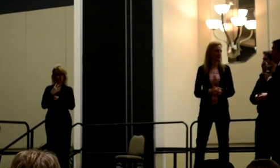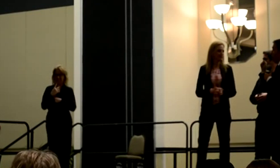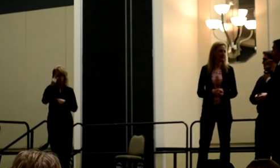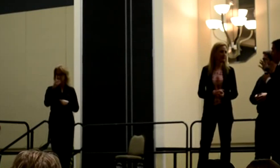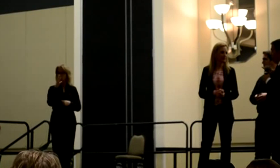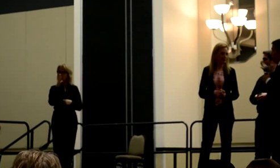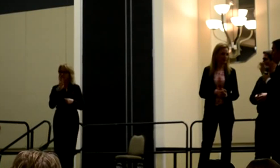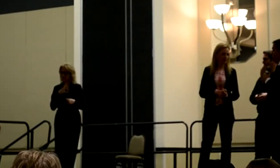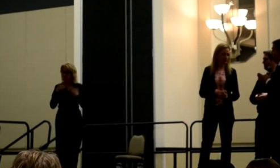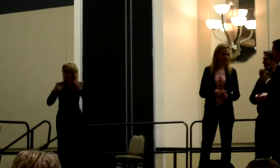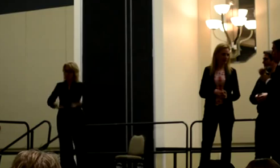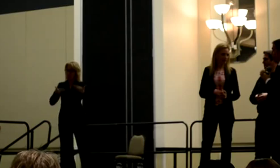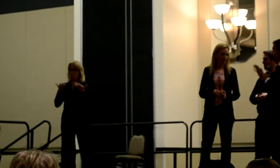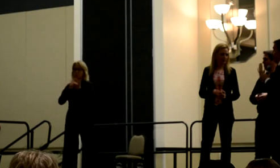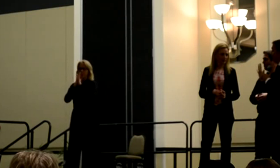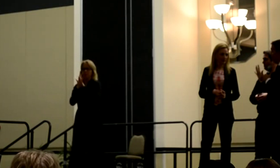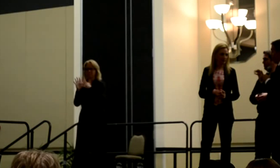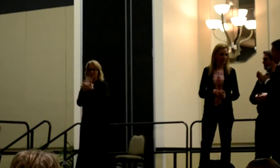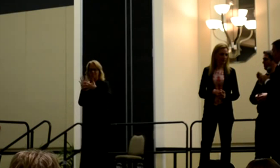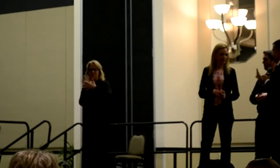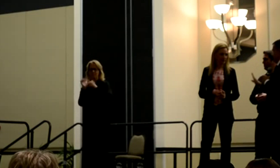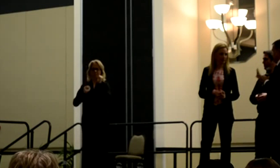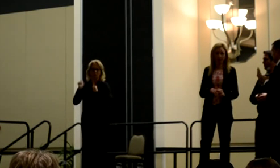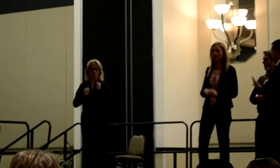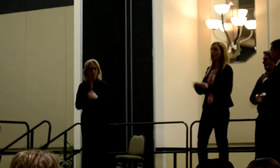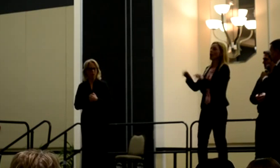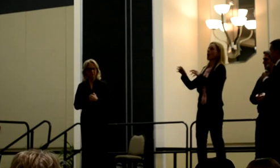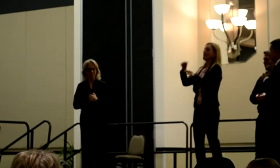female that wants to be in the film industry.